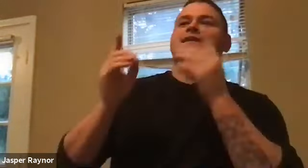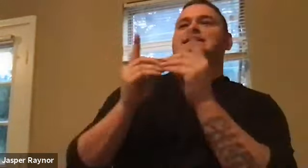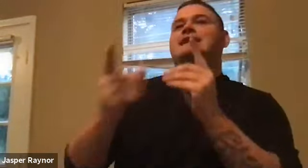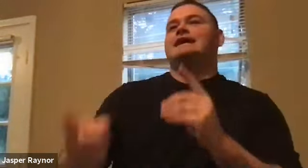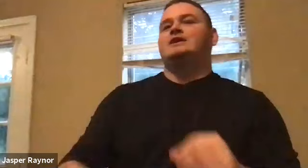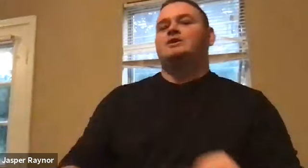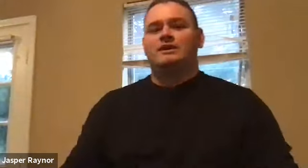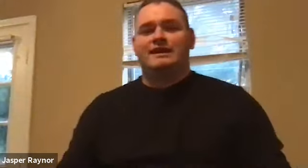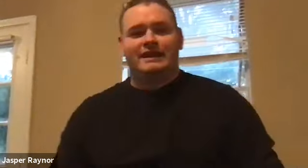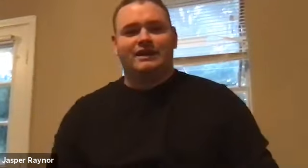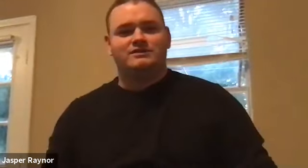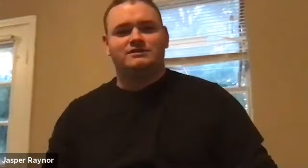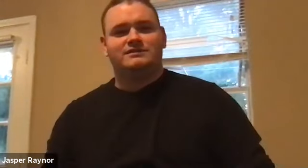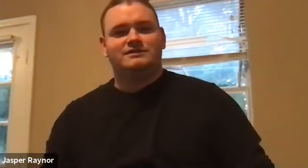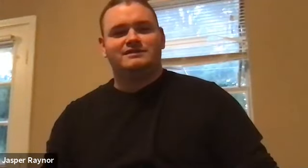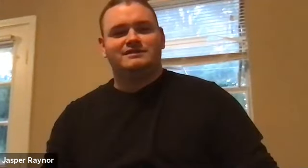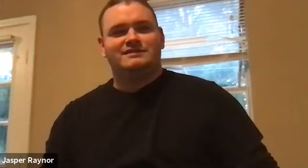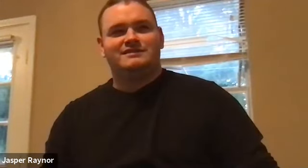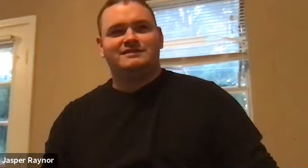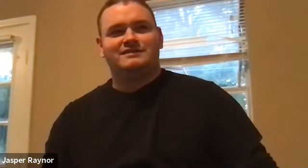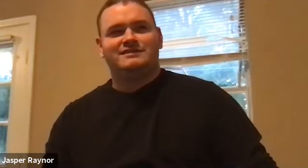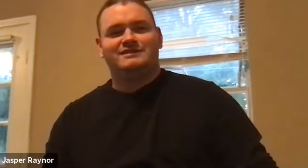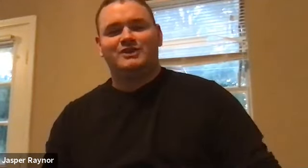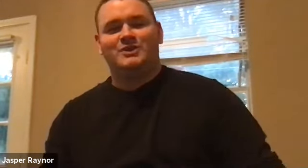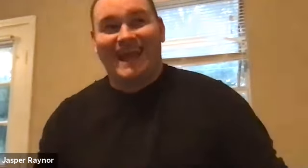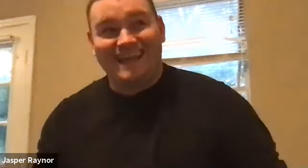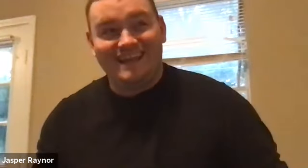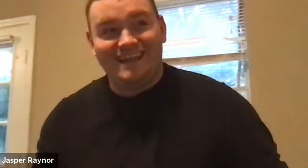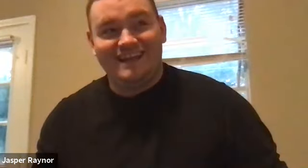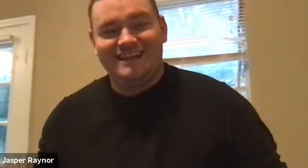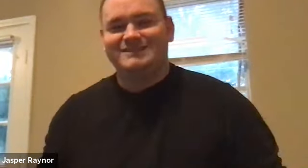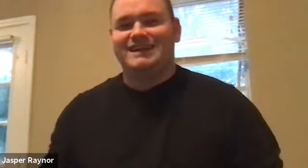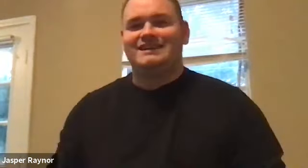to date you." And he goes, "Are you gay?" I was like,